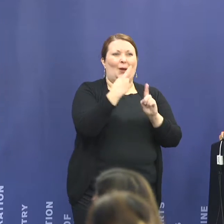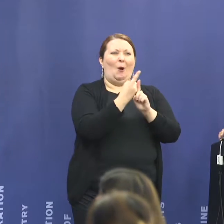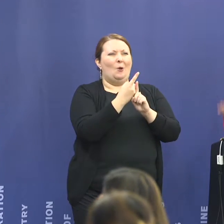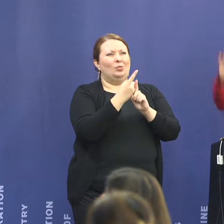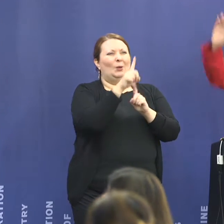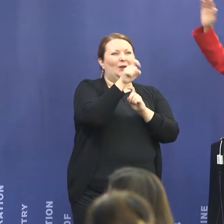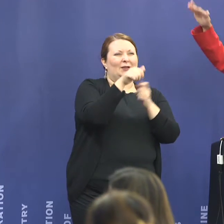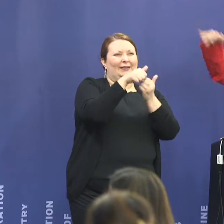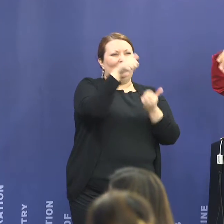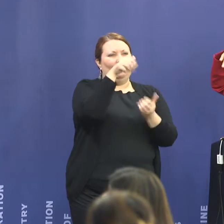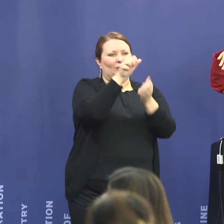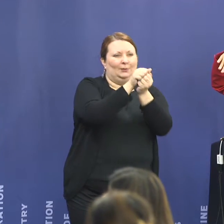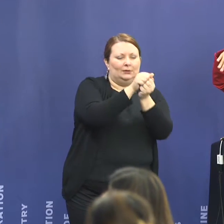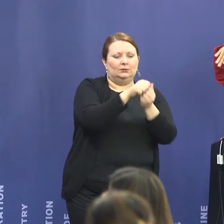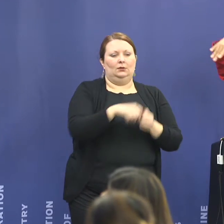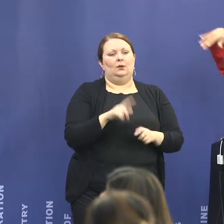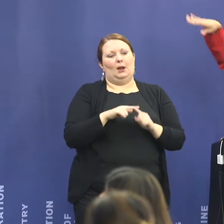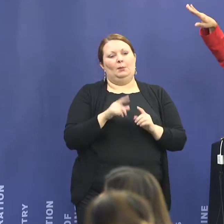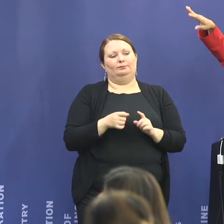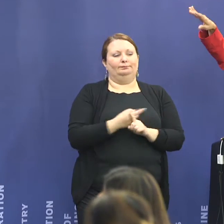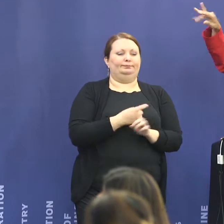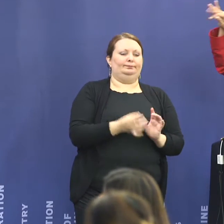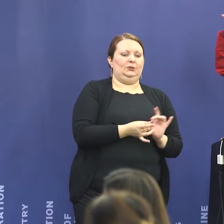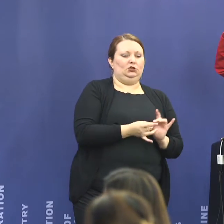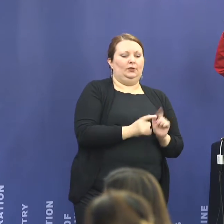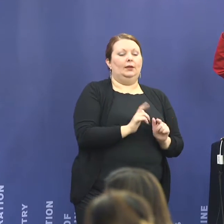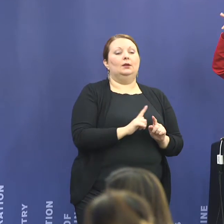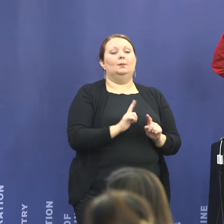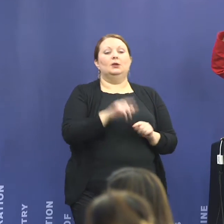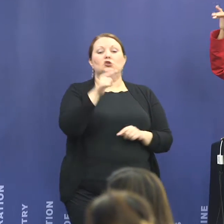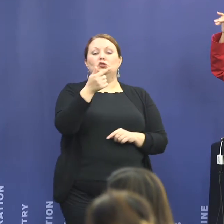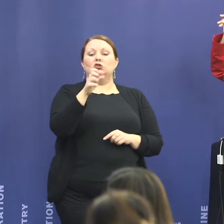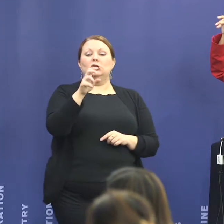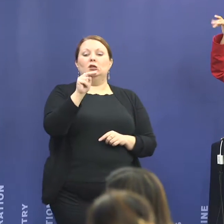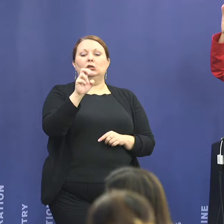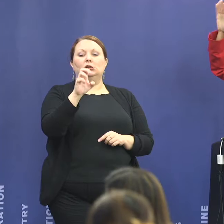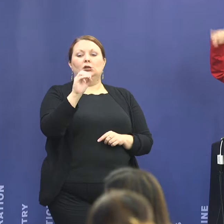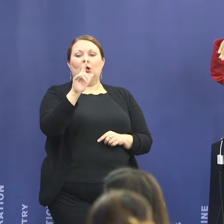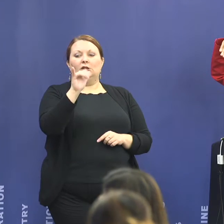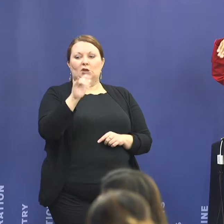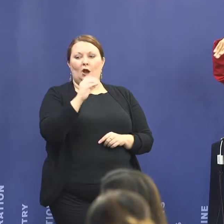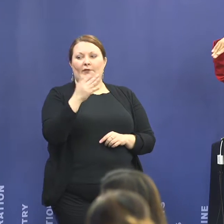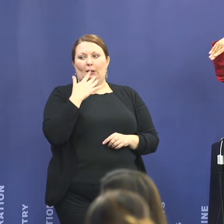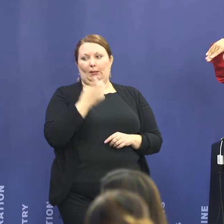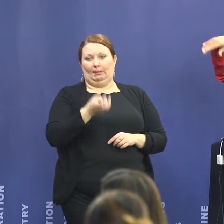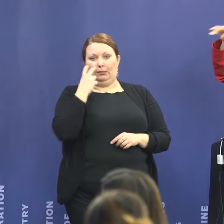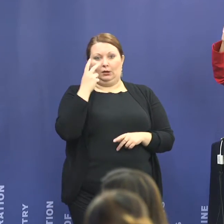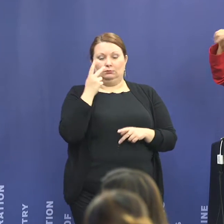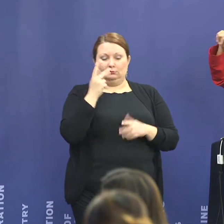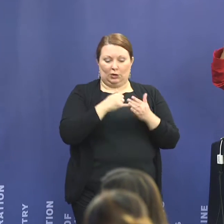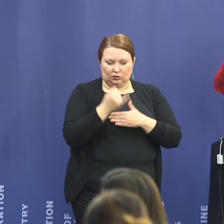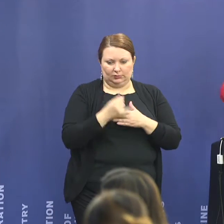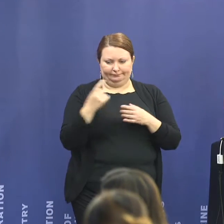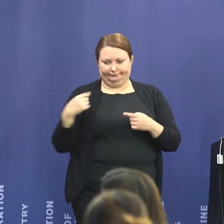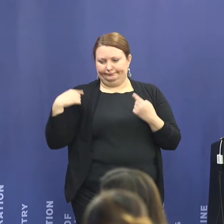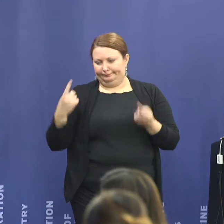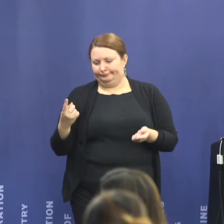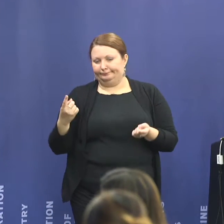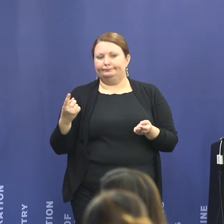to mention that. So if we look at the genealogy of the colorblind projects underway, they've been happening for a while. In